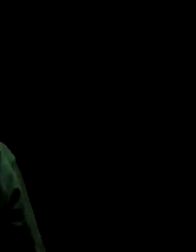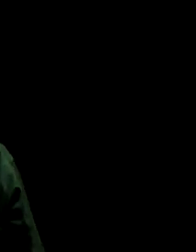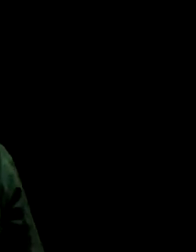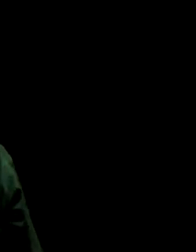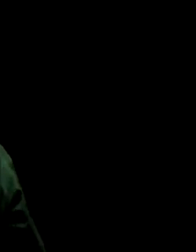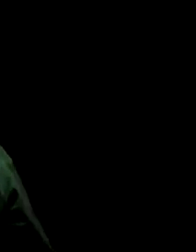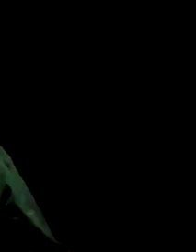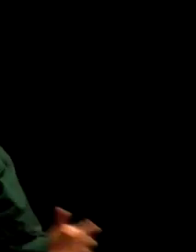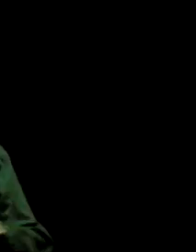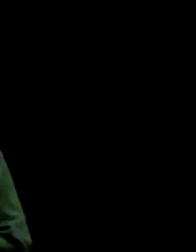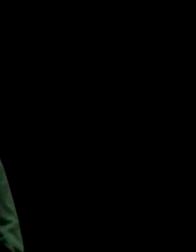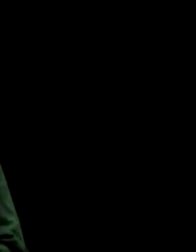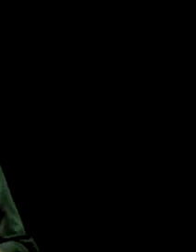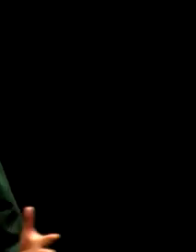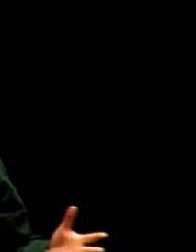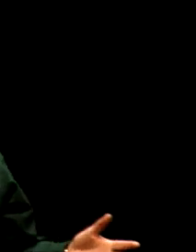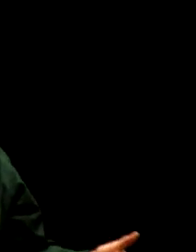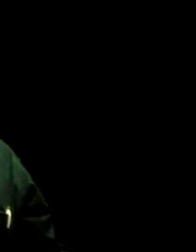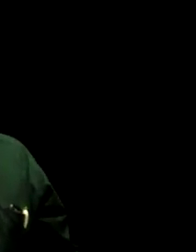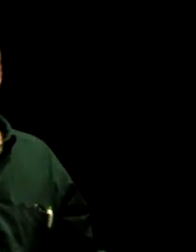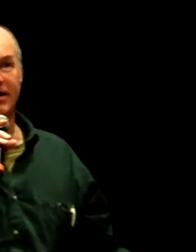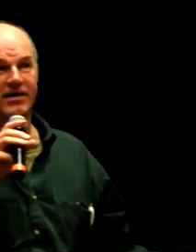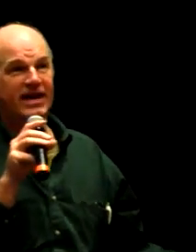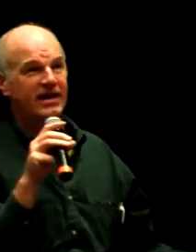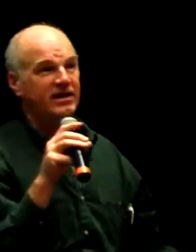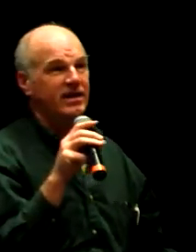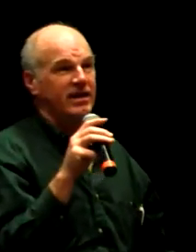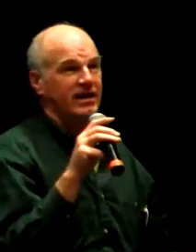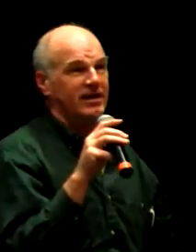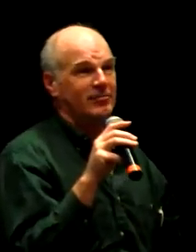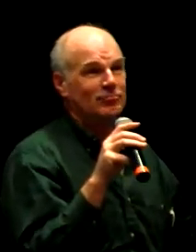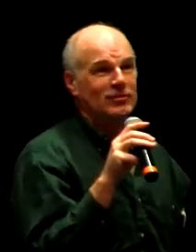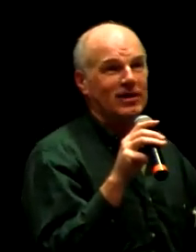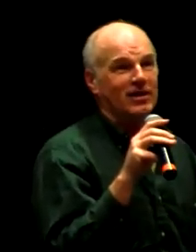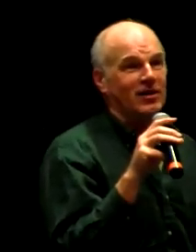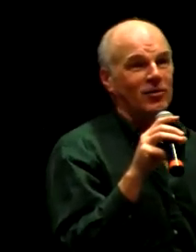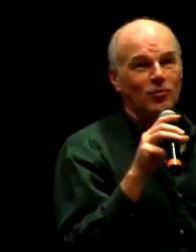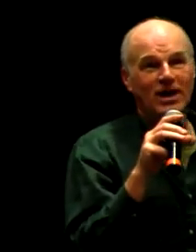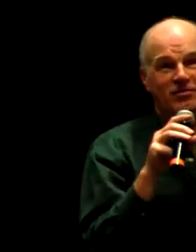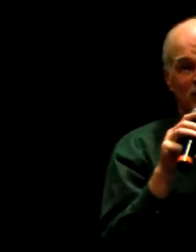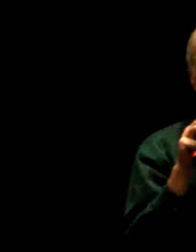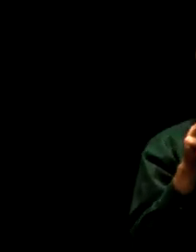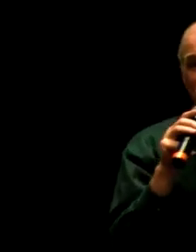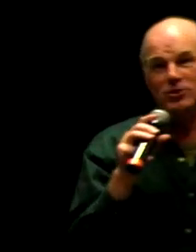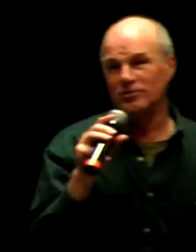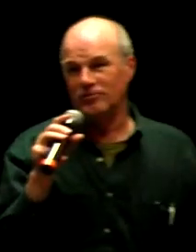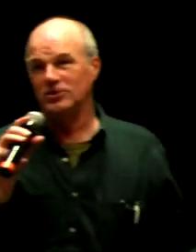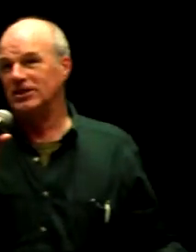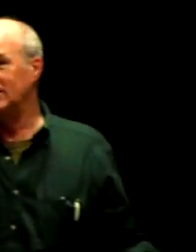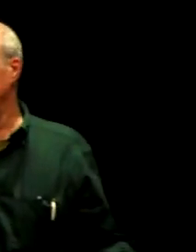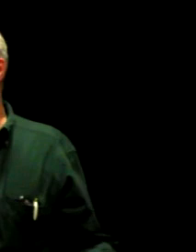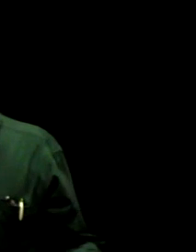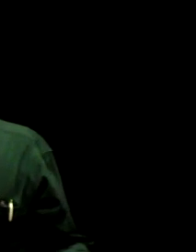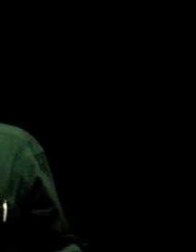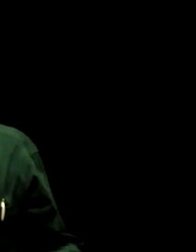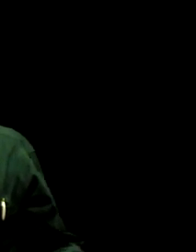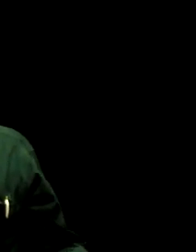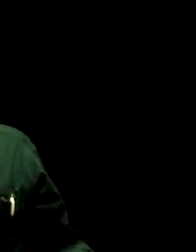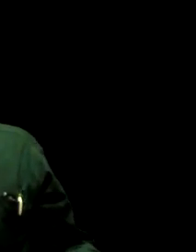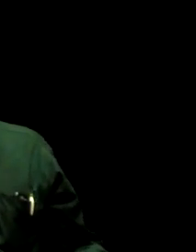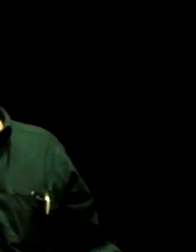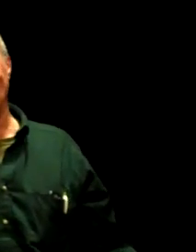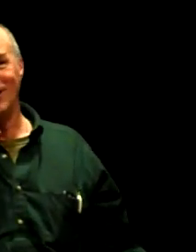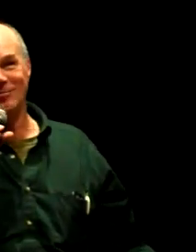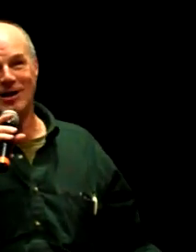next year's series. It's always helpful to have your feedback on that. We have a huge university here, and there's a lot